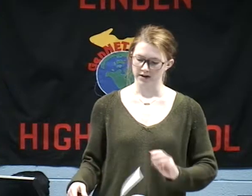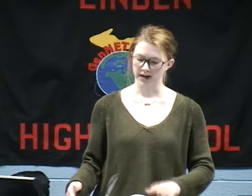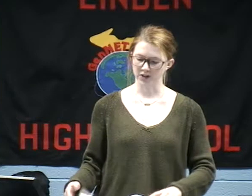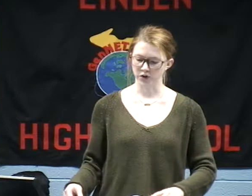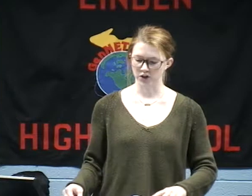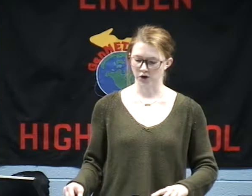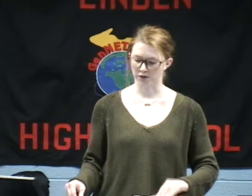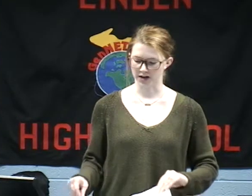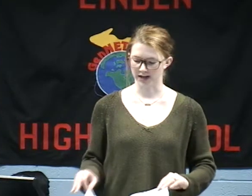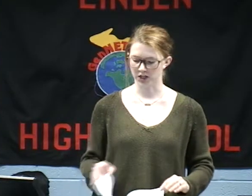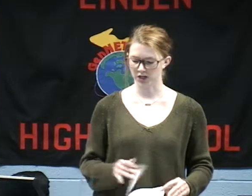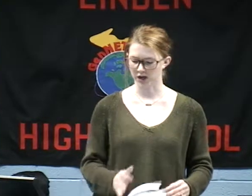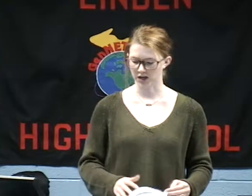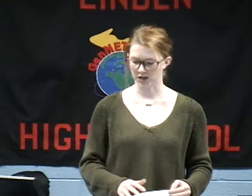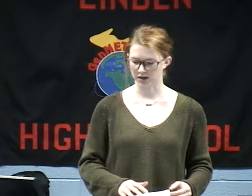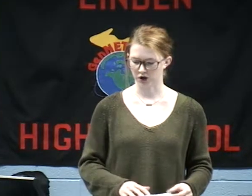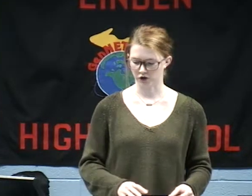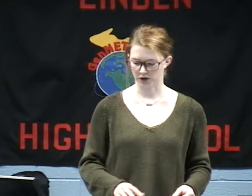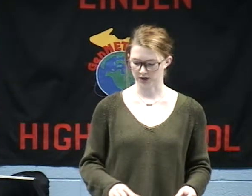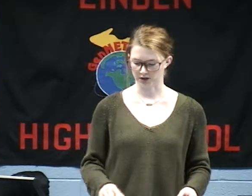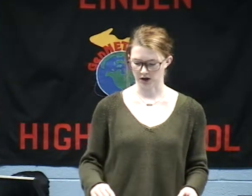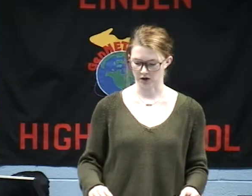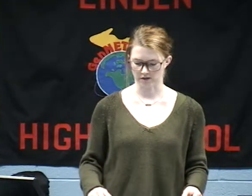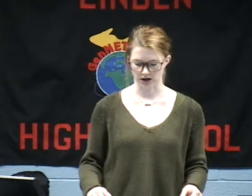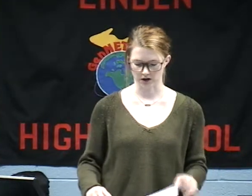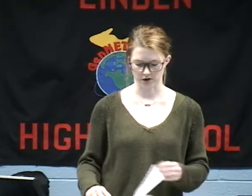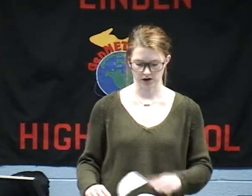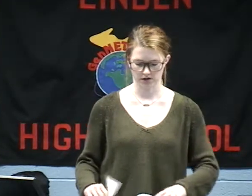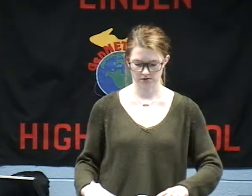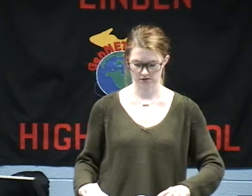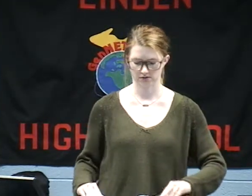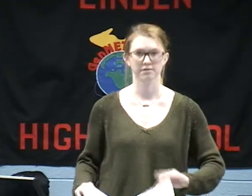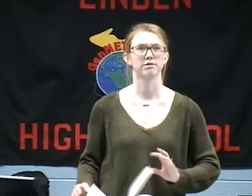Next unit is so fun. Next unit is countries. I love that unit.